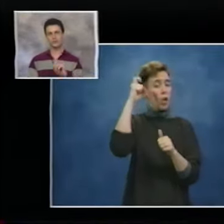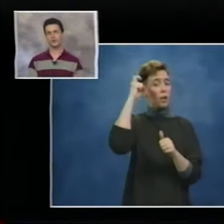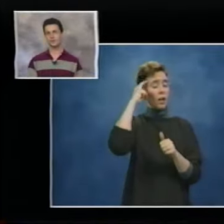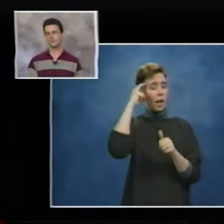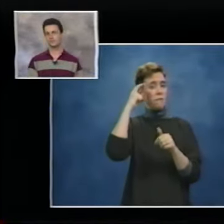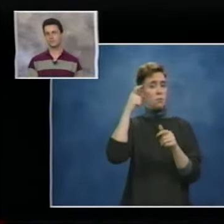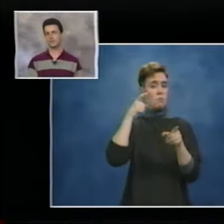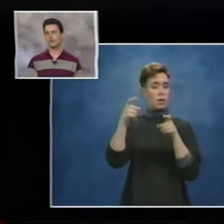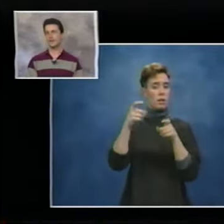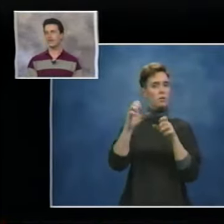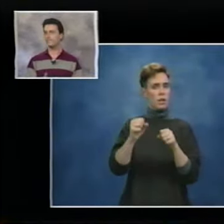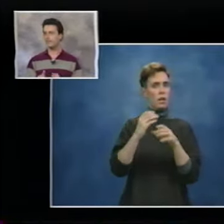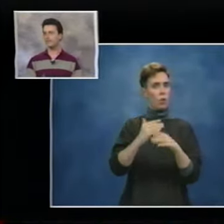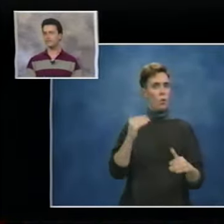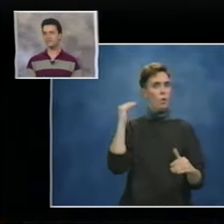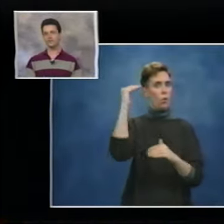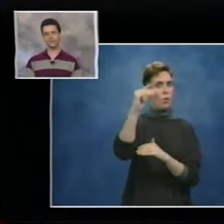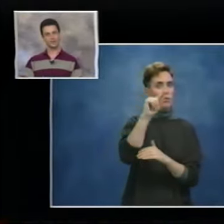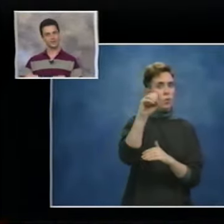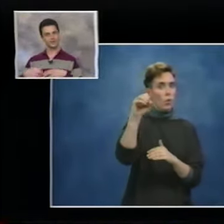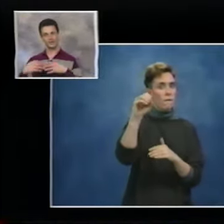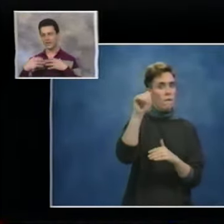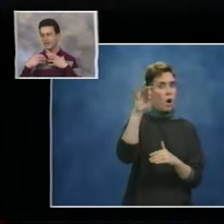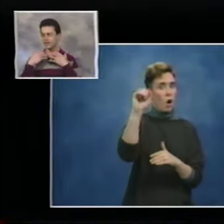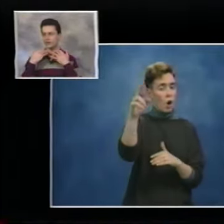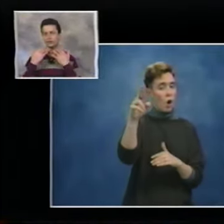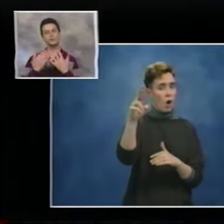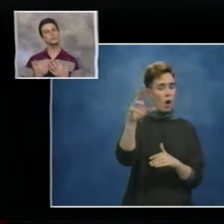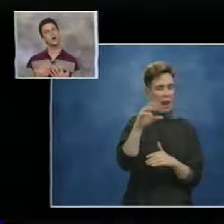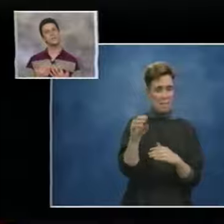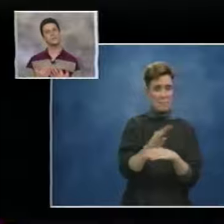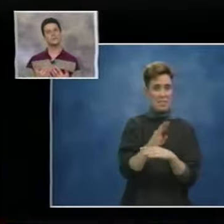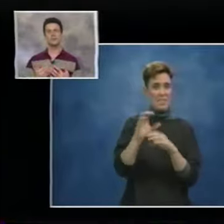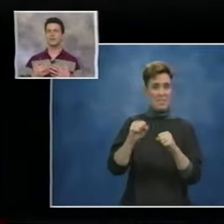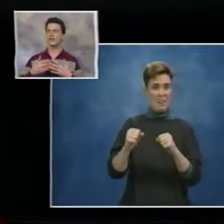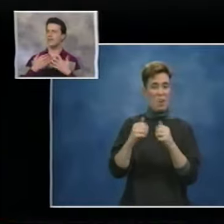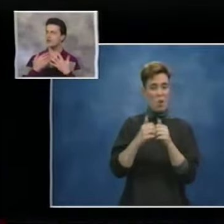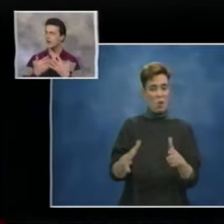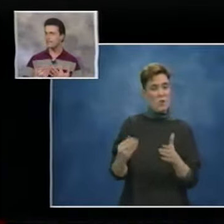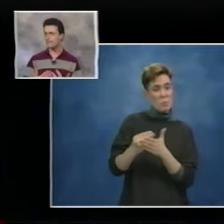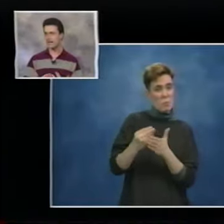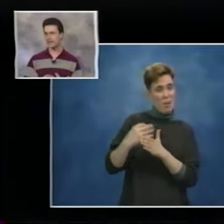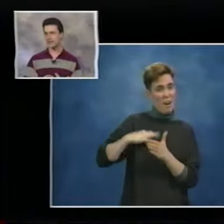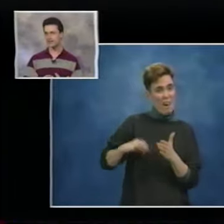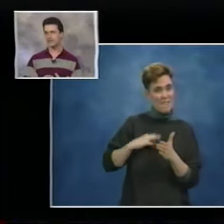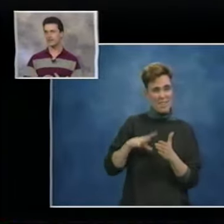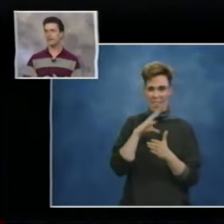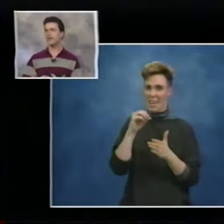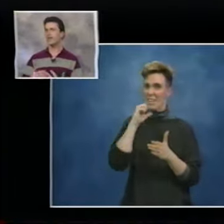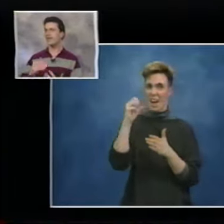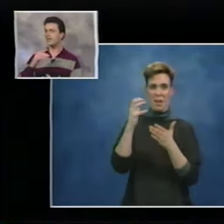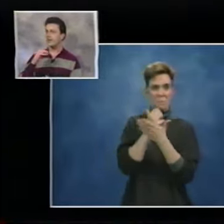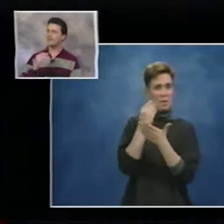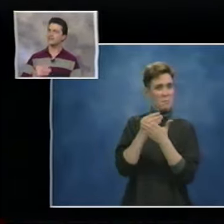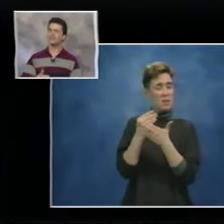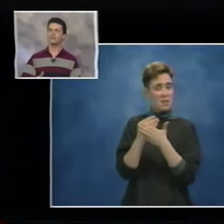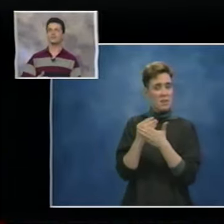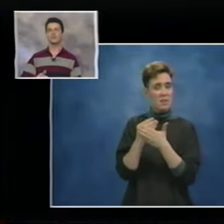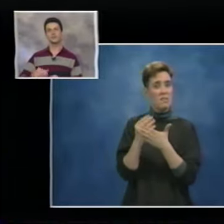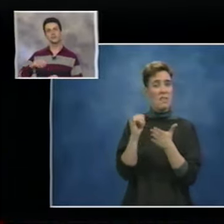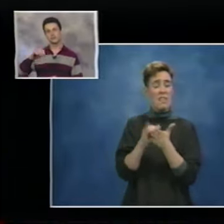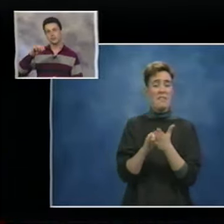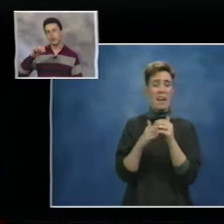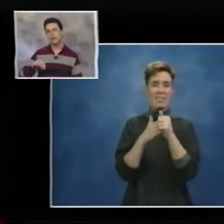too far, and businesses can lose profits and not make money, and that